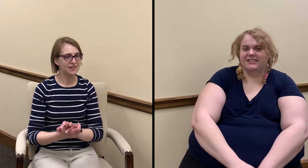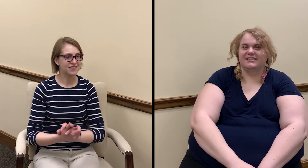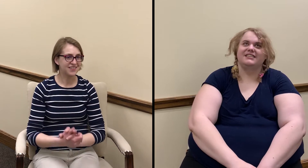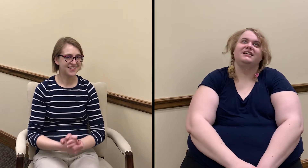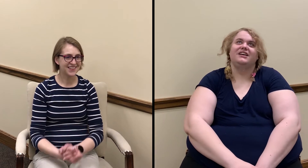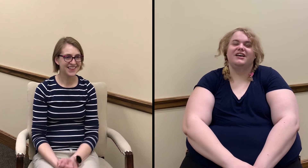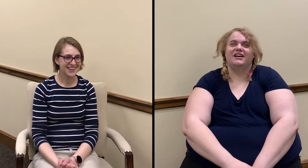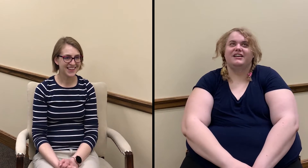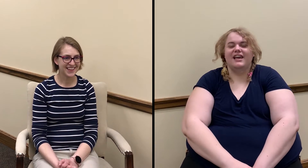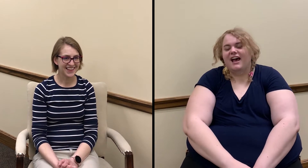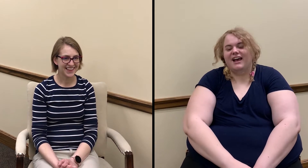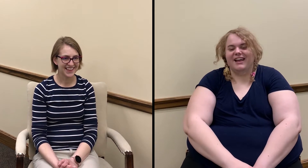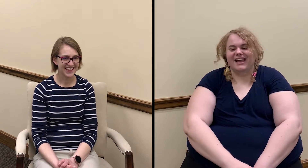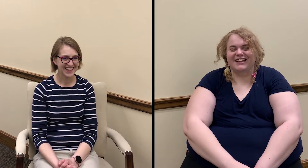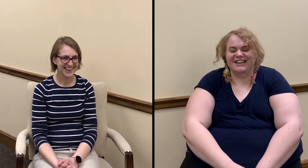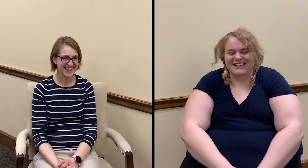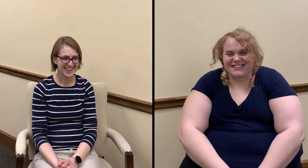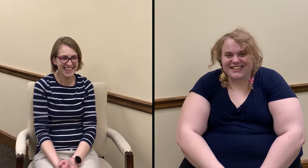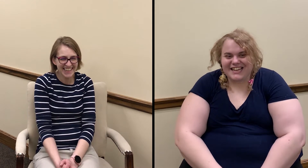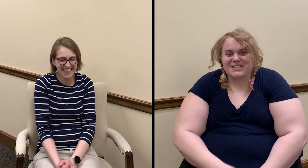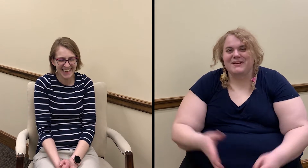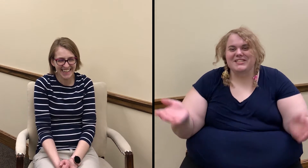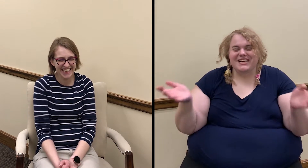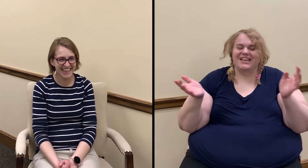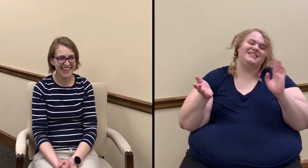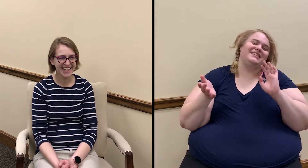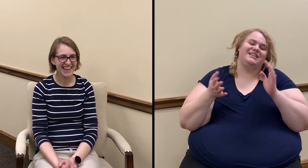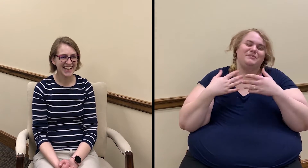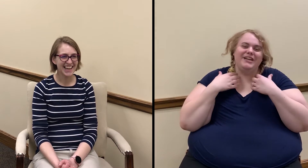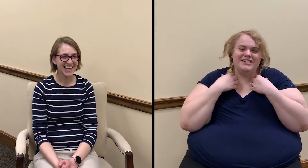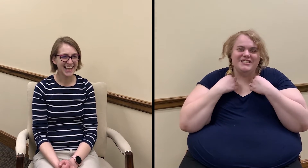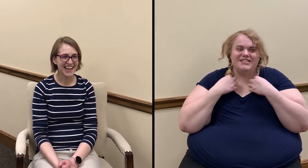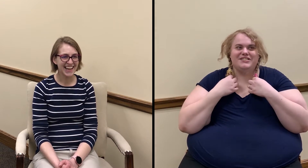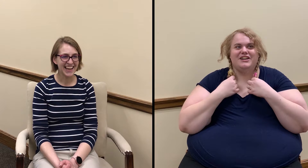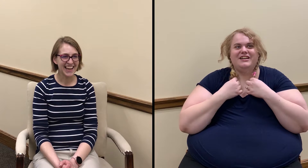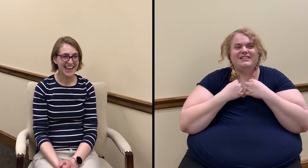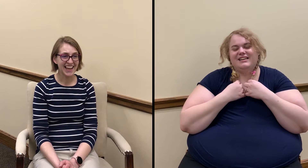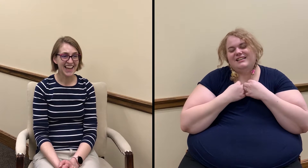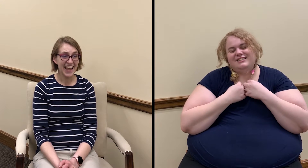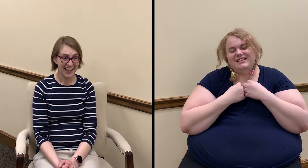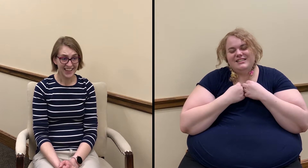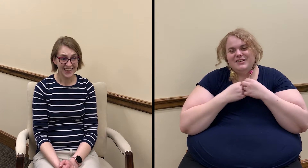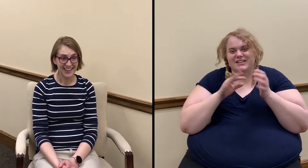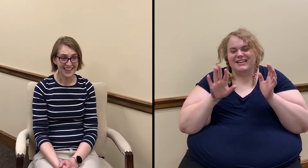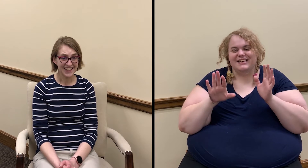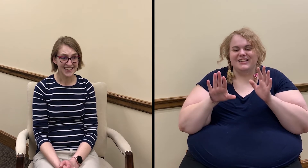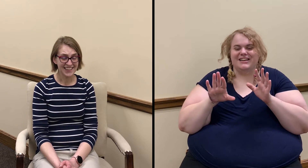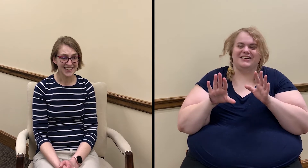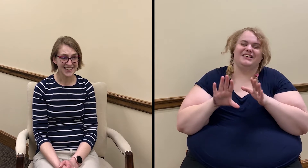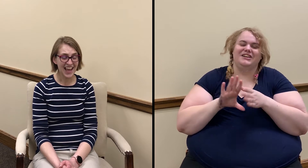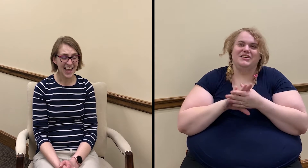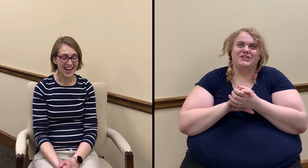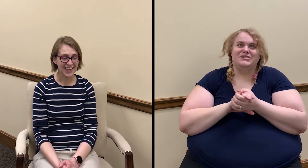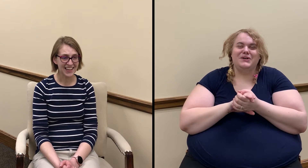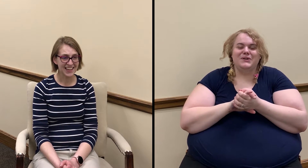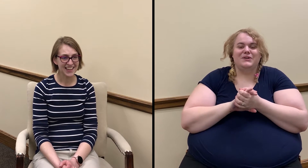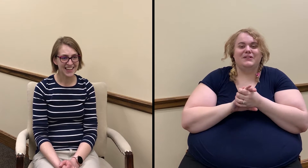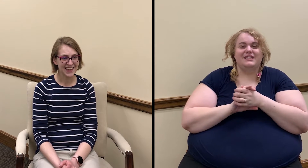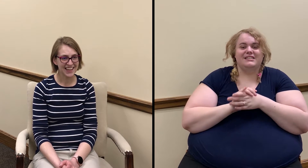things. Yeah, I can. Especially because like spring is just starting and it's a good thing to learn. Yeah. So the